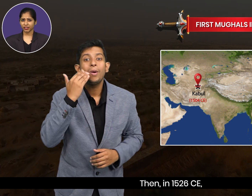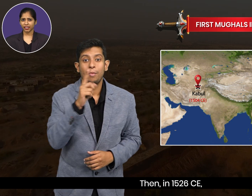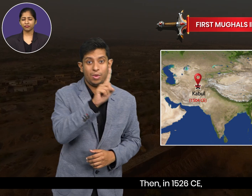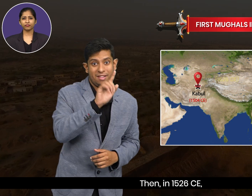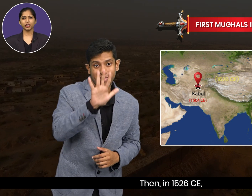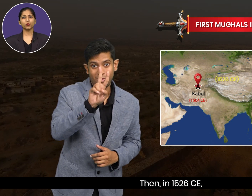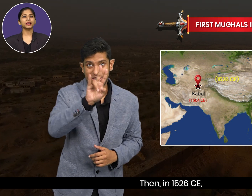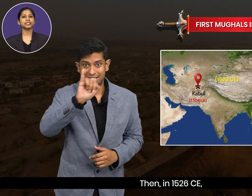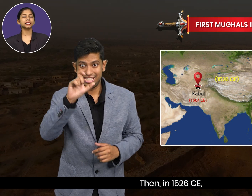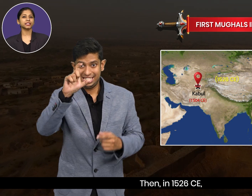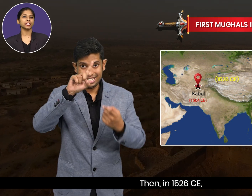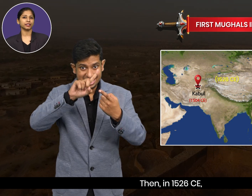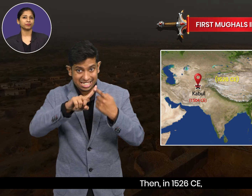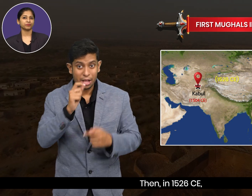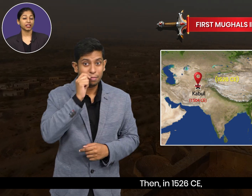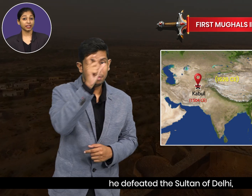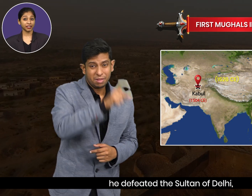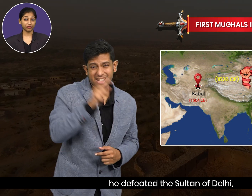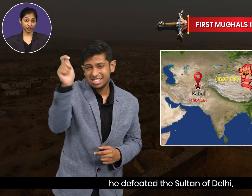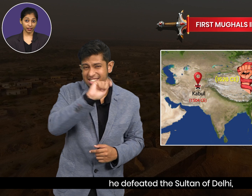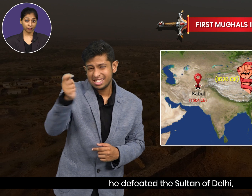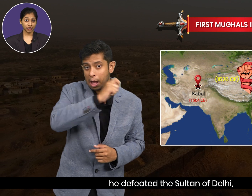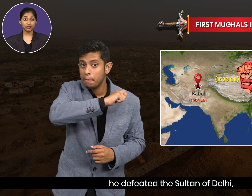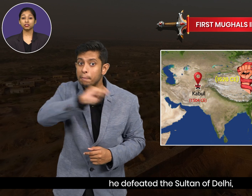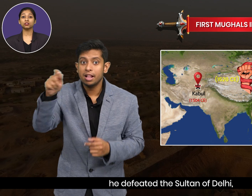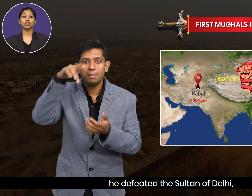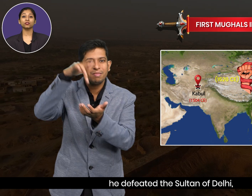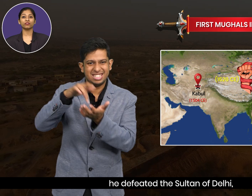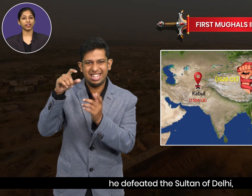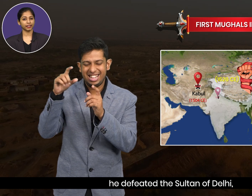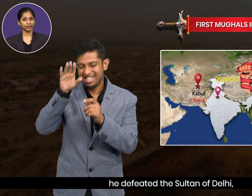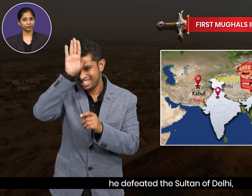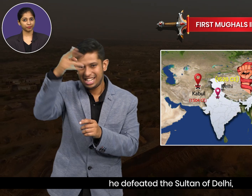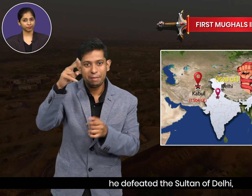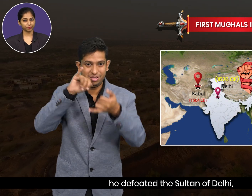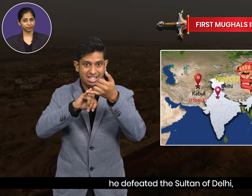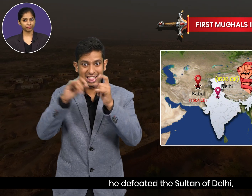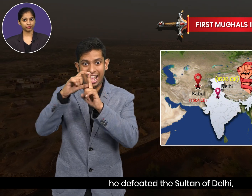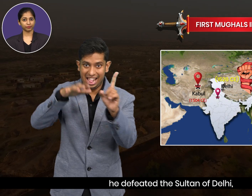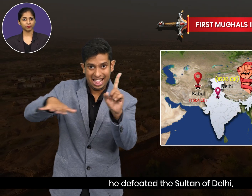Then, in 1526 CE, he defeated the Sultan of Delhi,